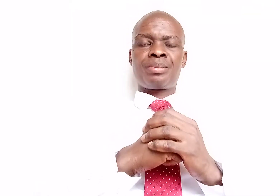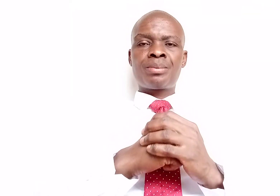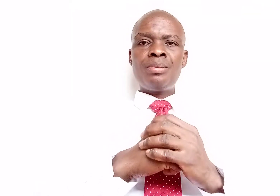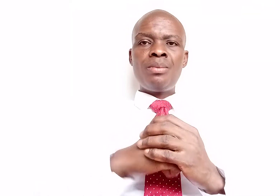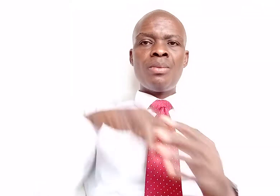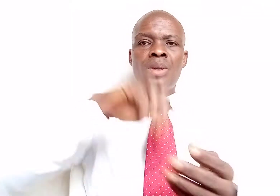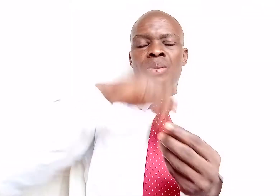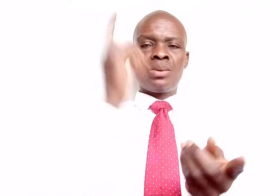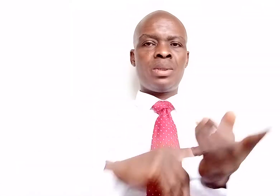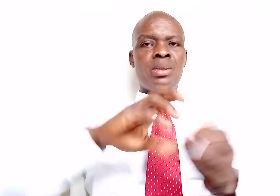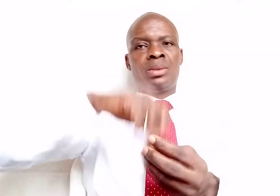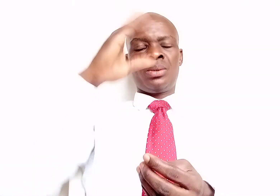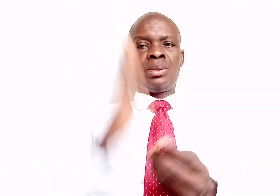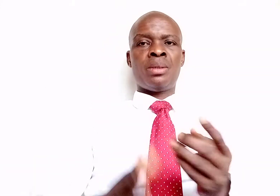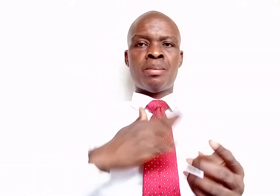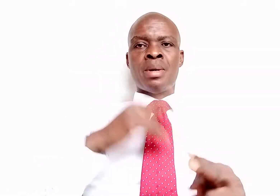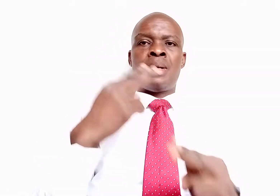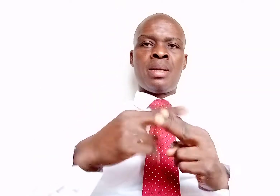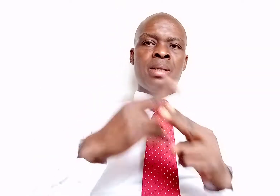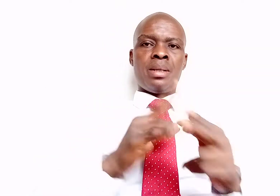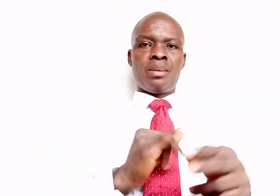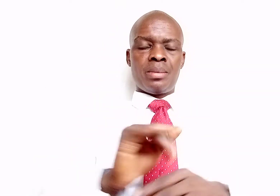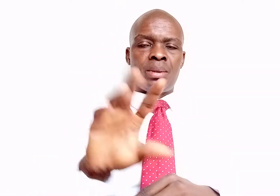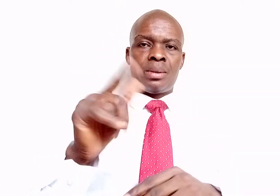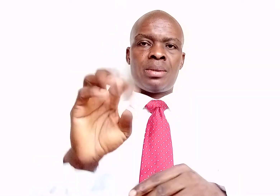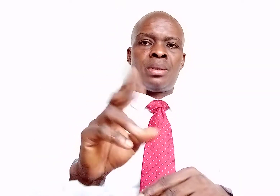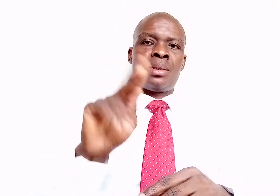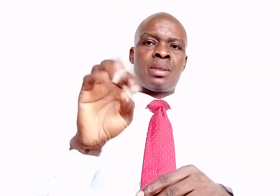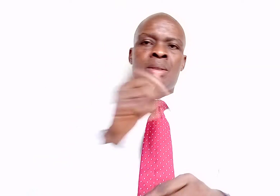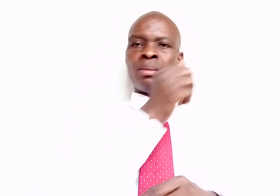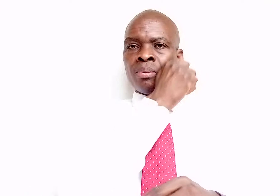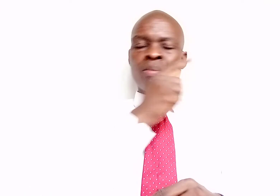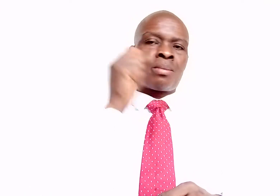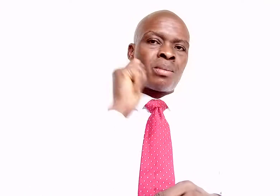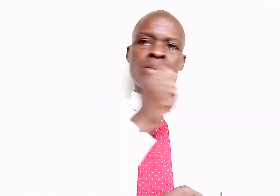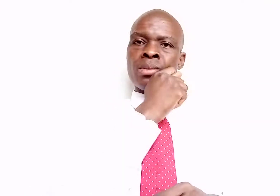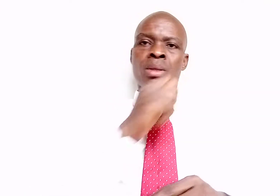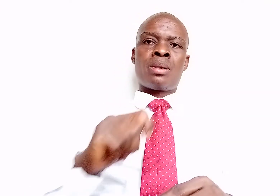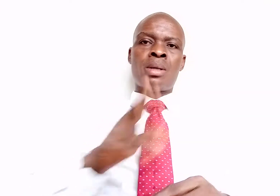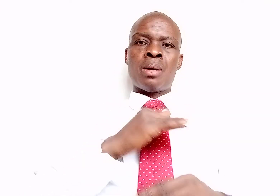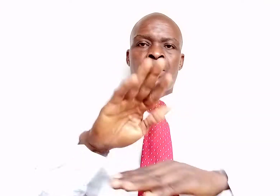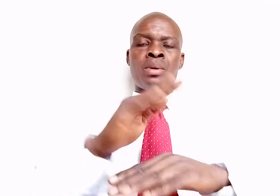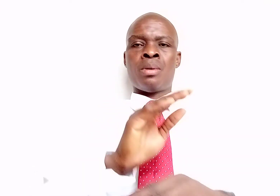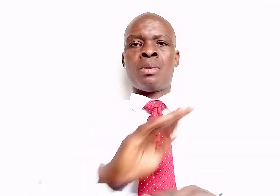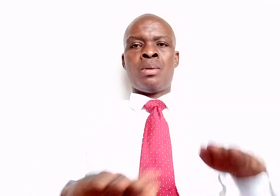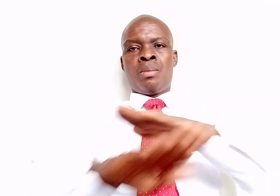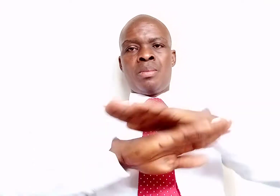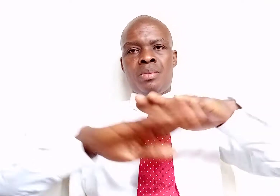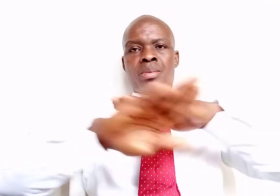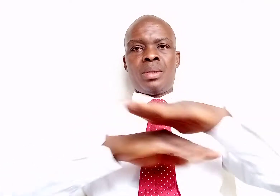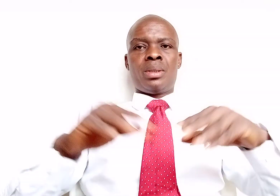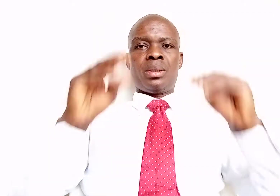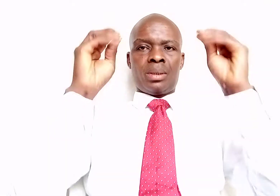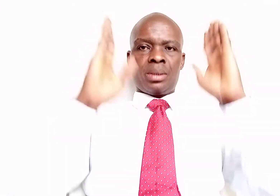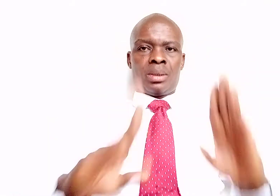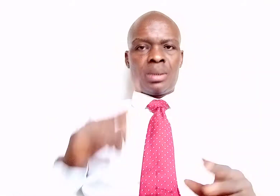afternoon, students. My name is Mrs. Ademusu Kenji Rashidas. I am a basic science teacher for this session, and the topic